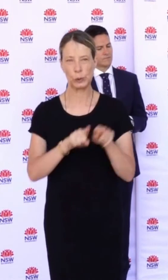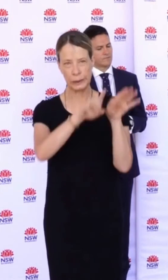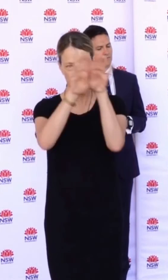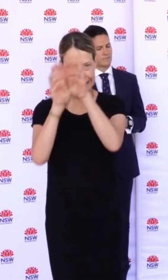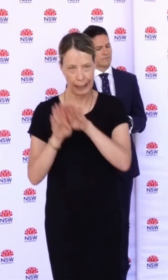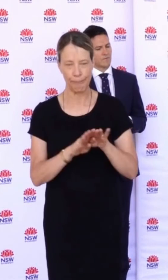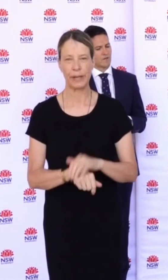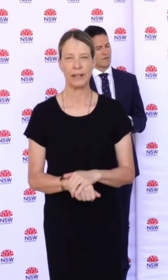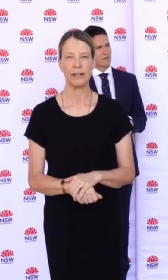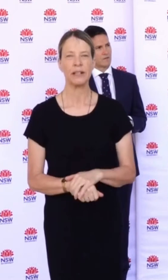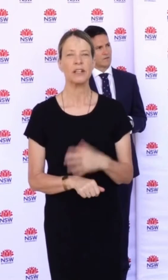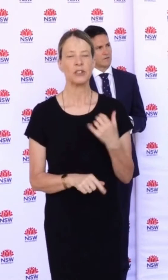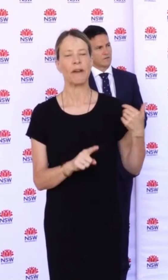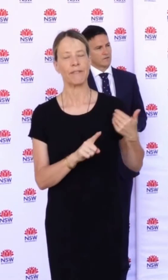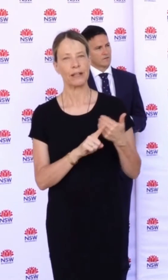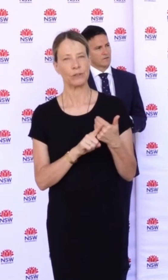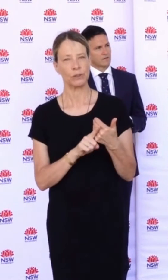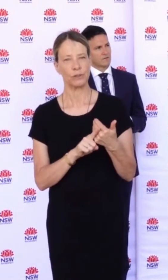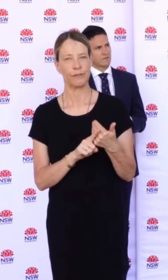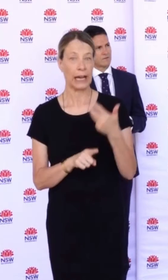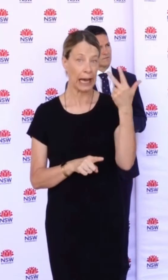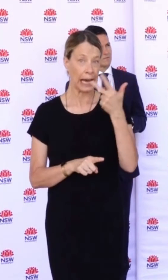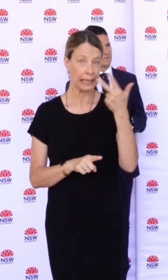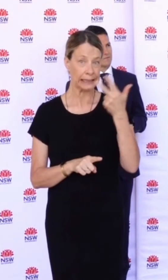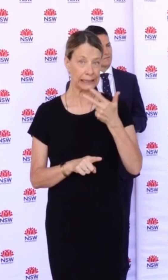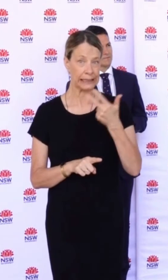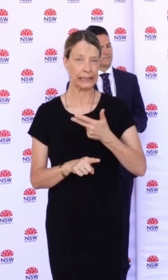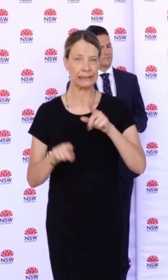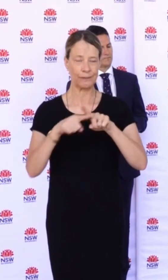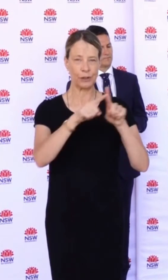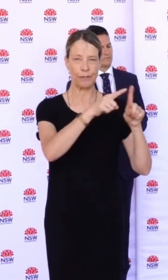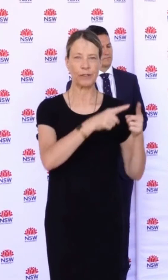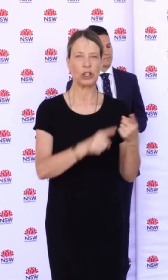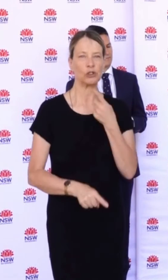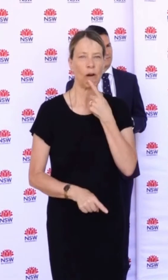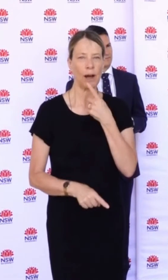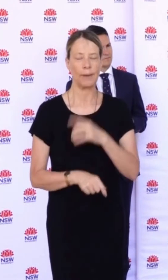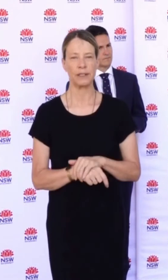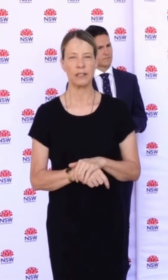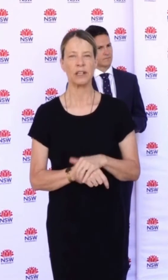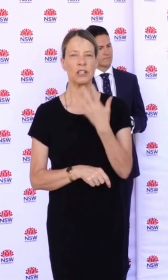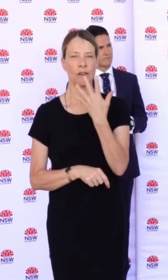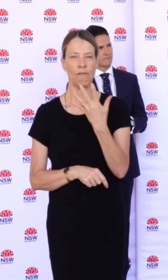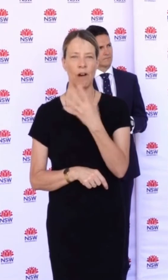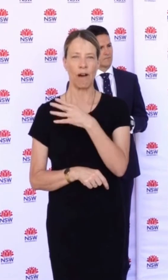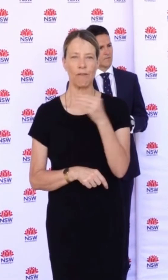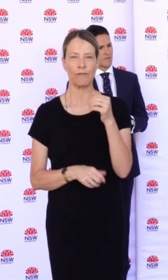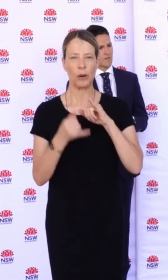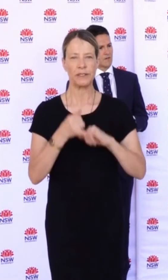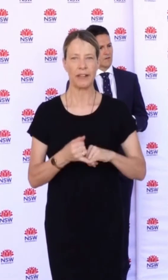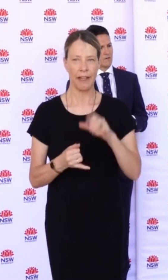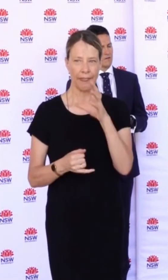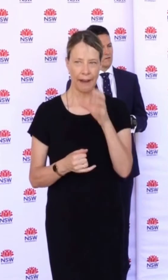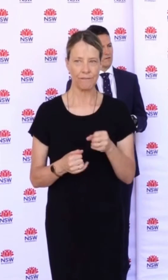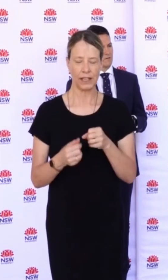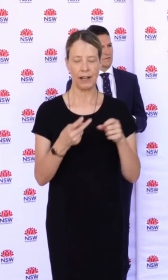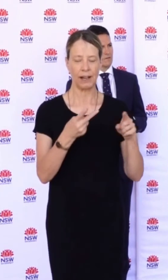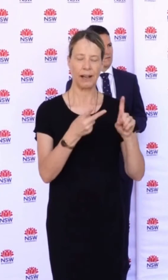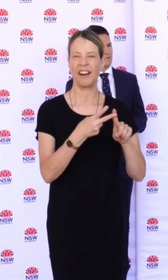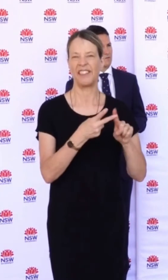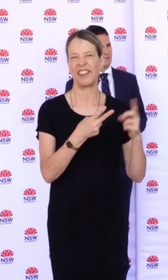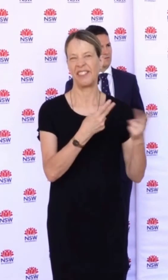are there? Can you list them for us? So there are two main ones, but new ones are emerging around the world. So